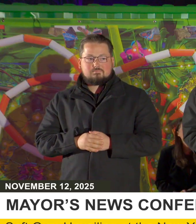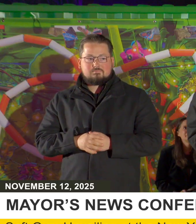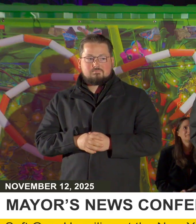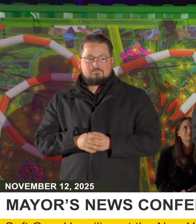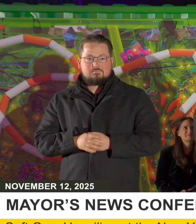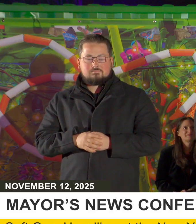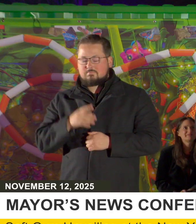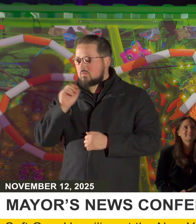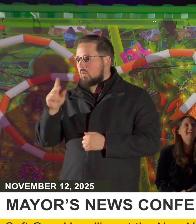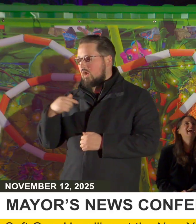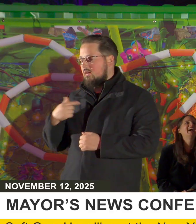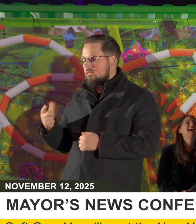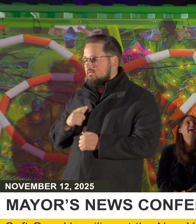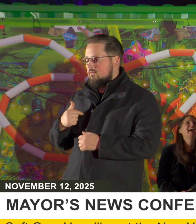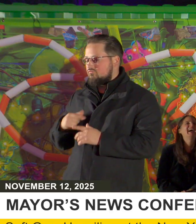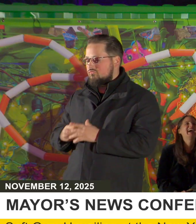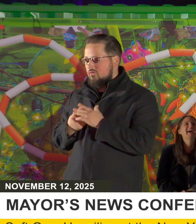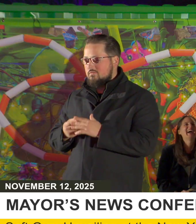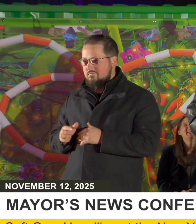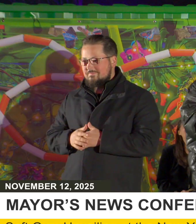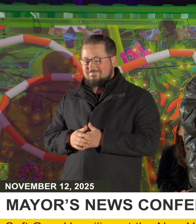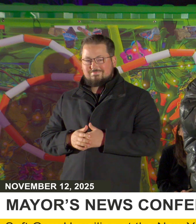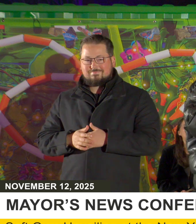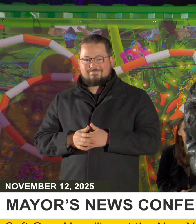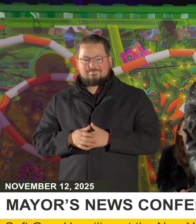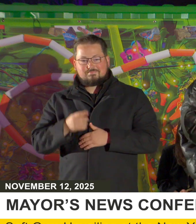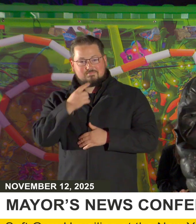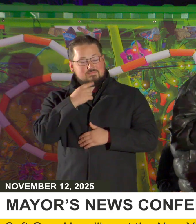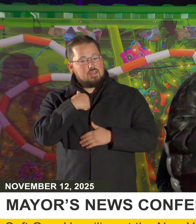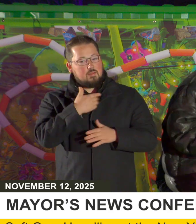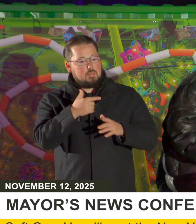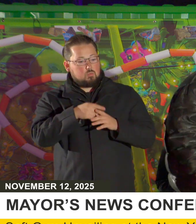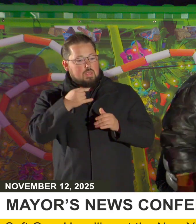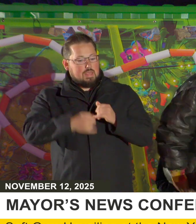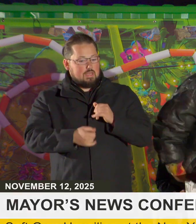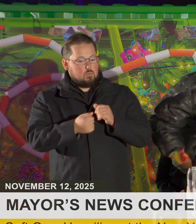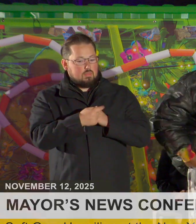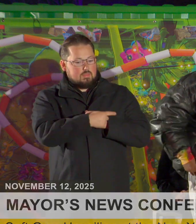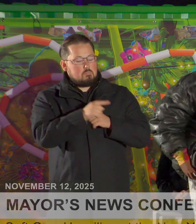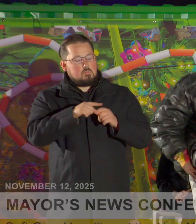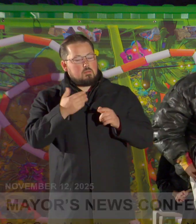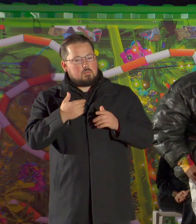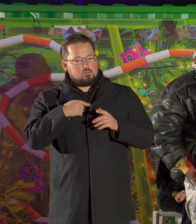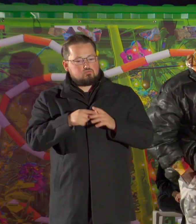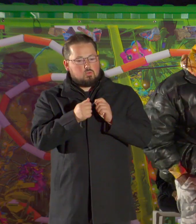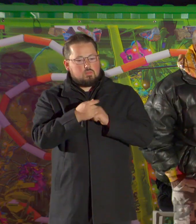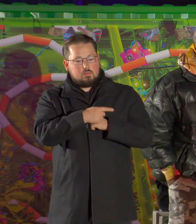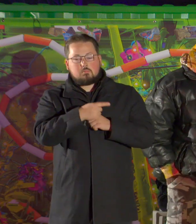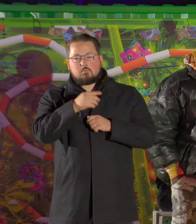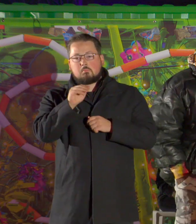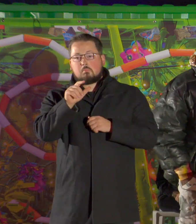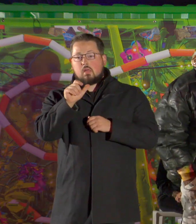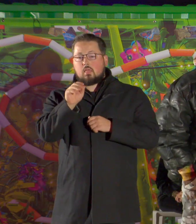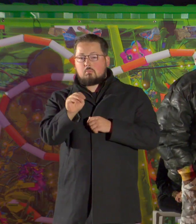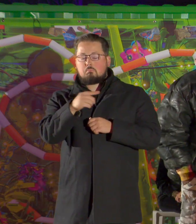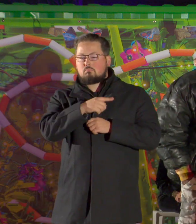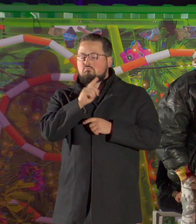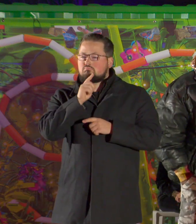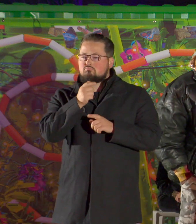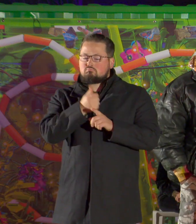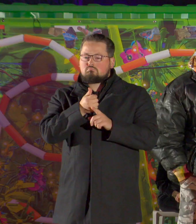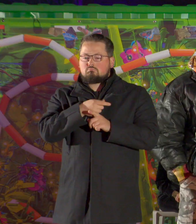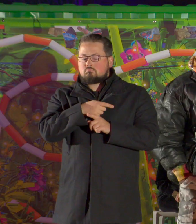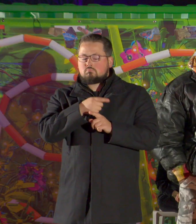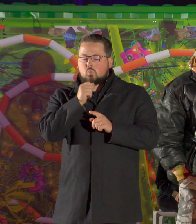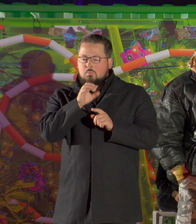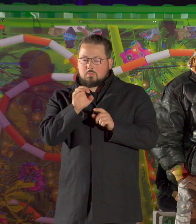All right, I'll start. Yeah. I was going to end with Malcolm, but maybe I'll start with Malcolm. This definitely wouldn't be worth it